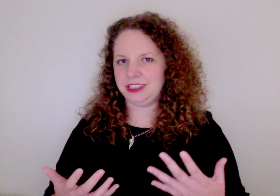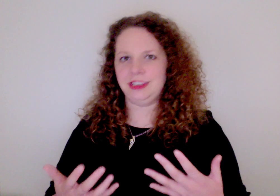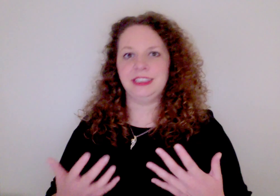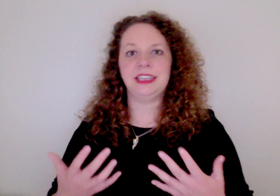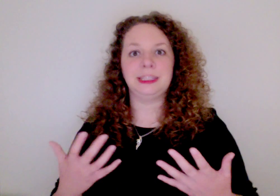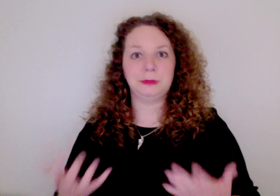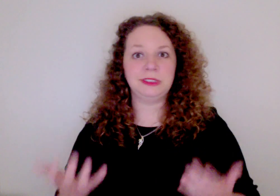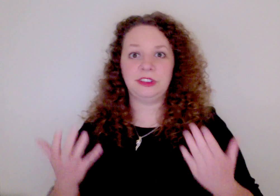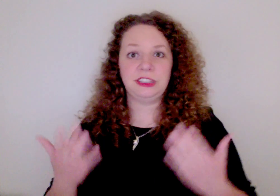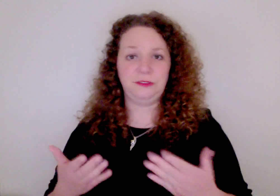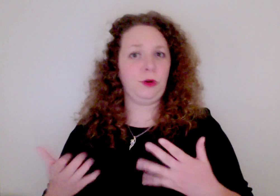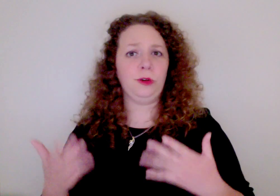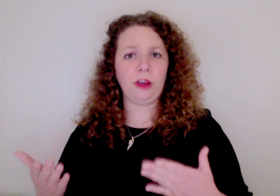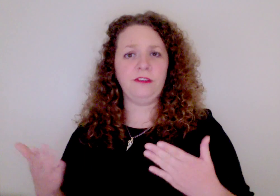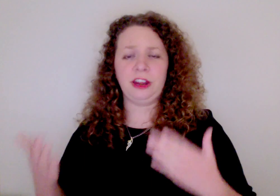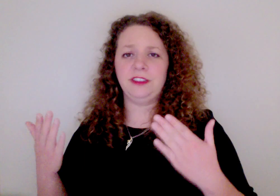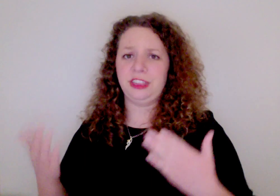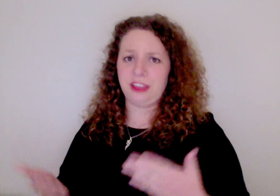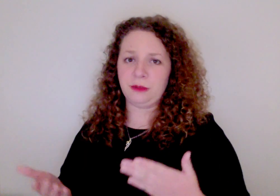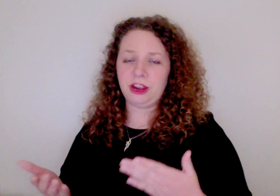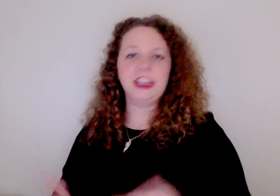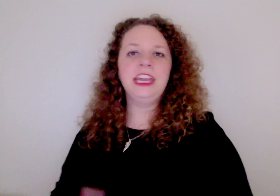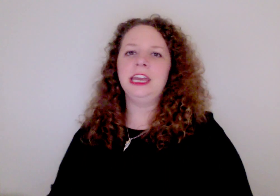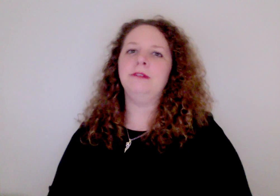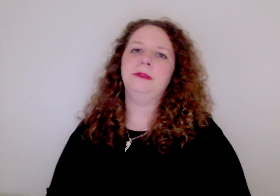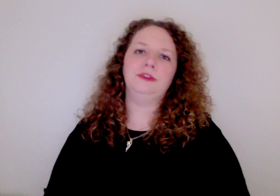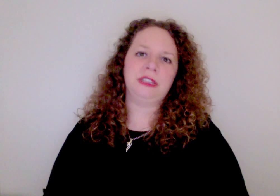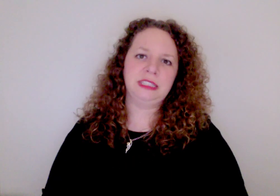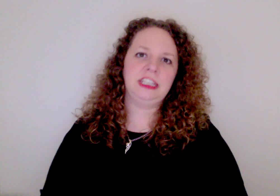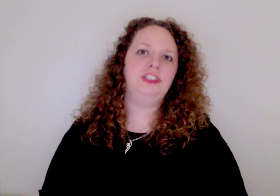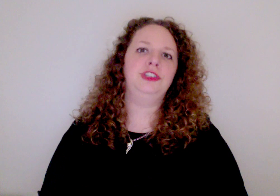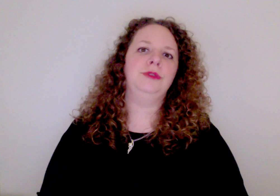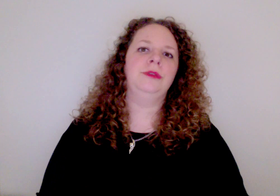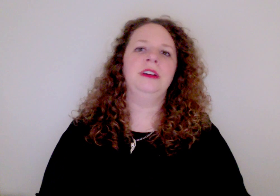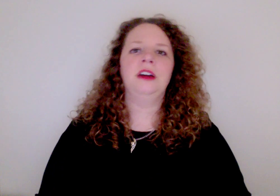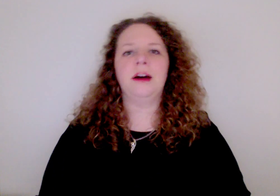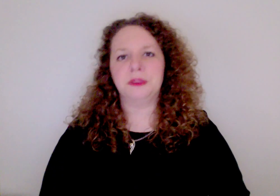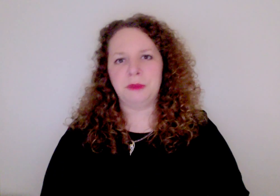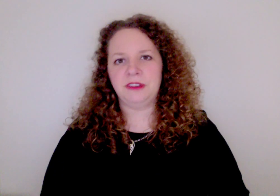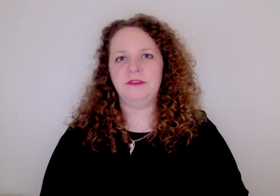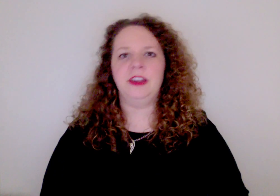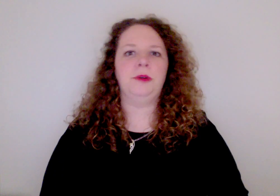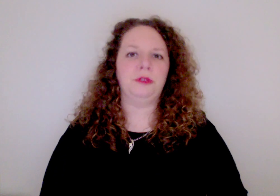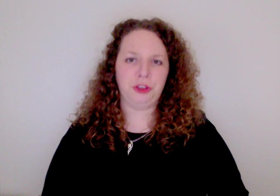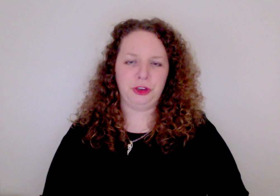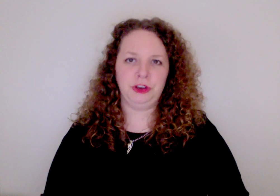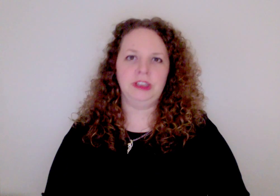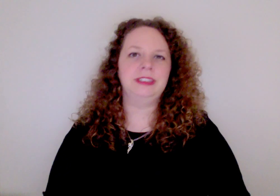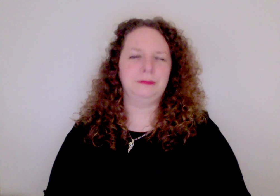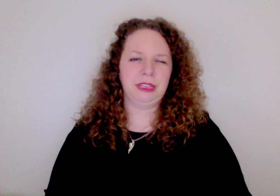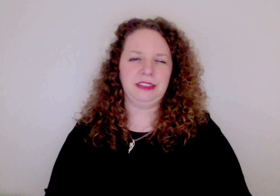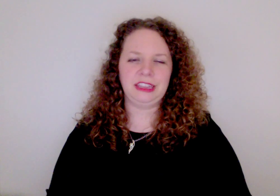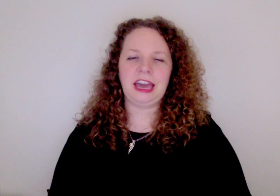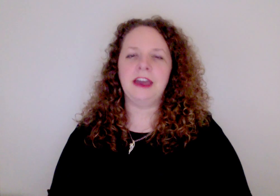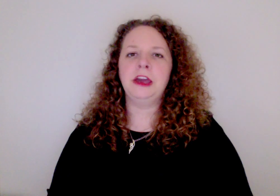a sign specifically for welfare in that regard. It would be translated to the benefit or the good, something like that.